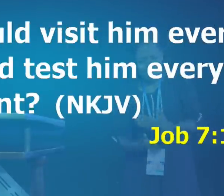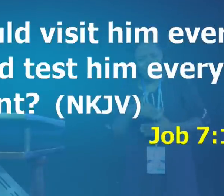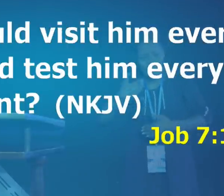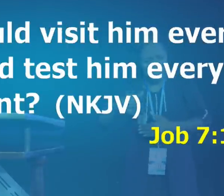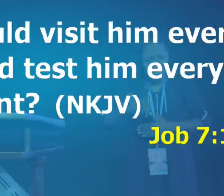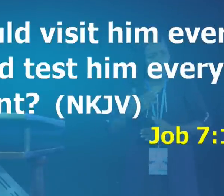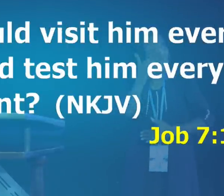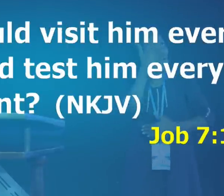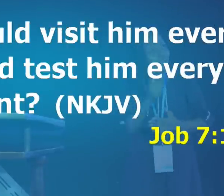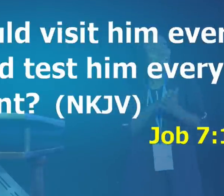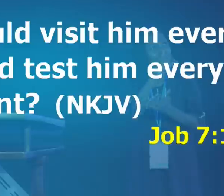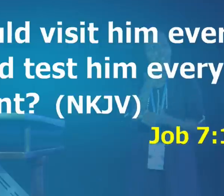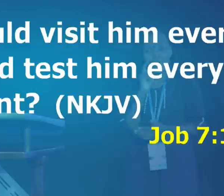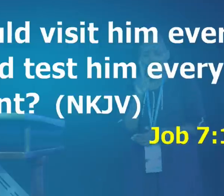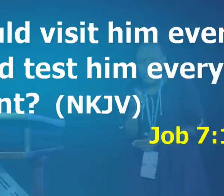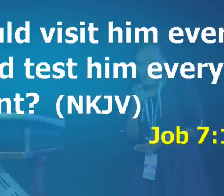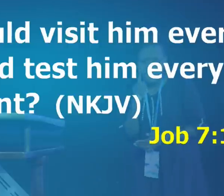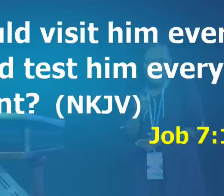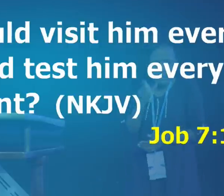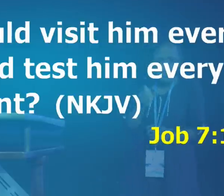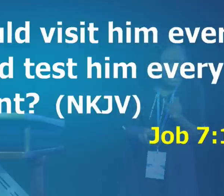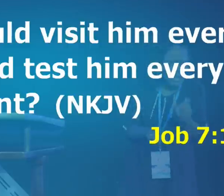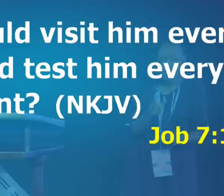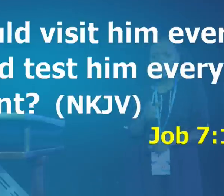him every moment.